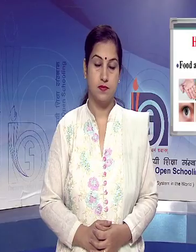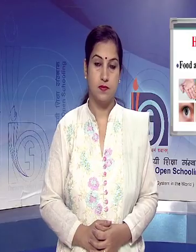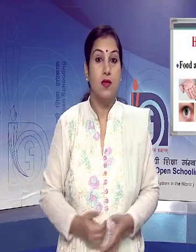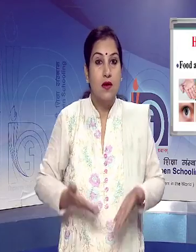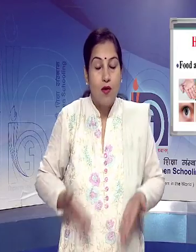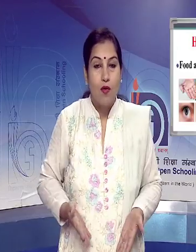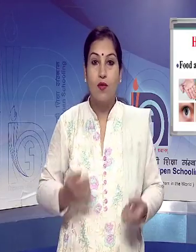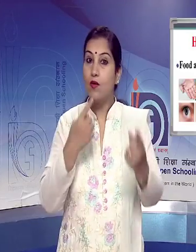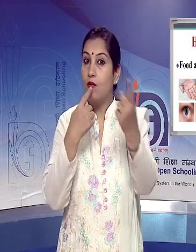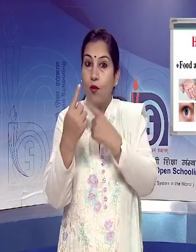Now we will talk about